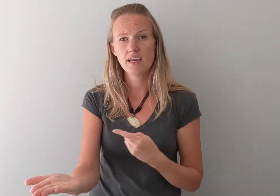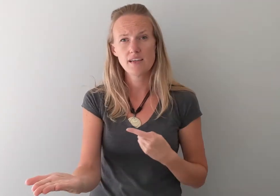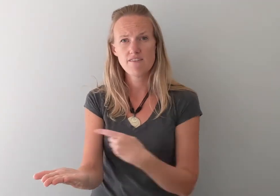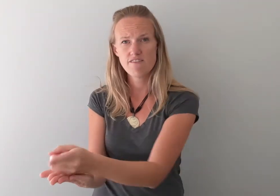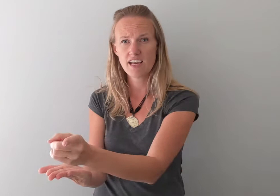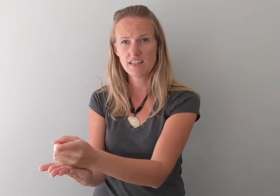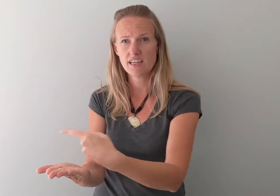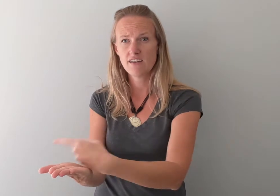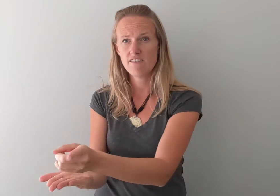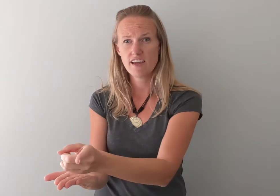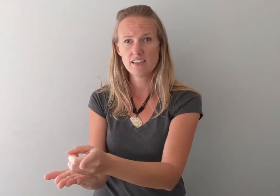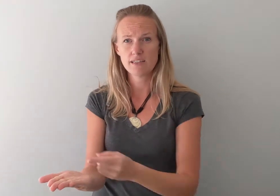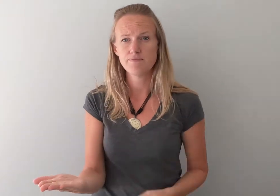okay? Failing, failing.